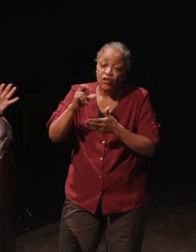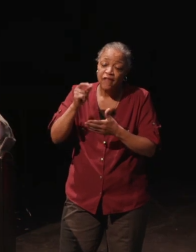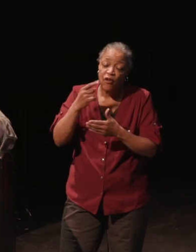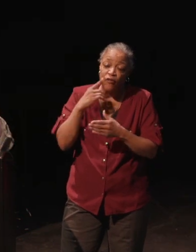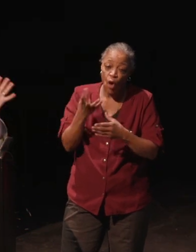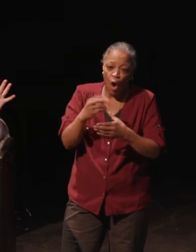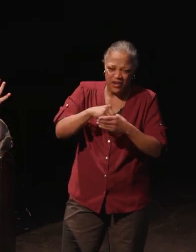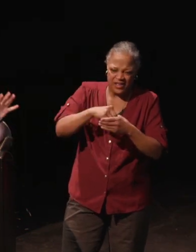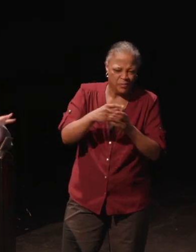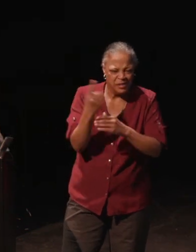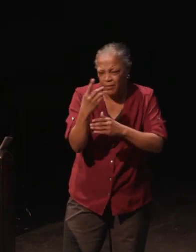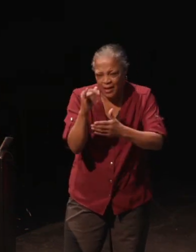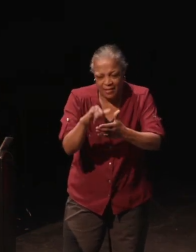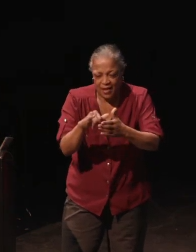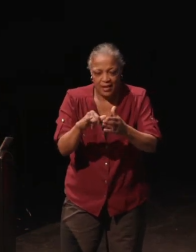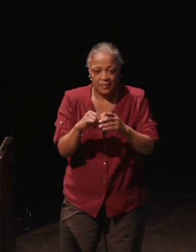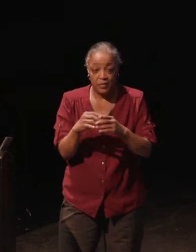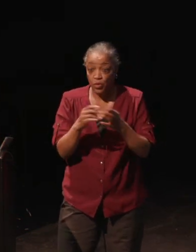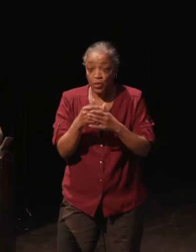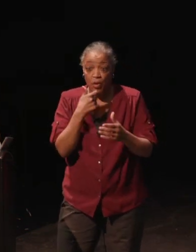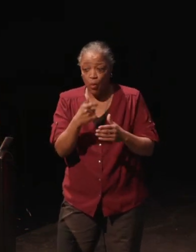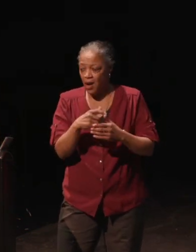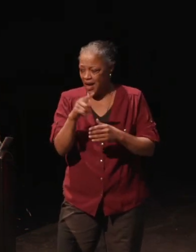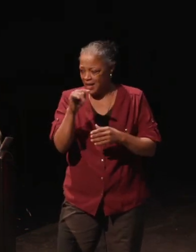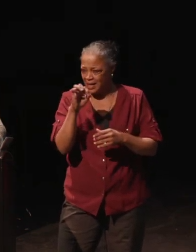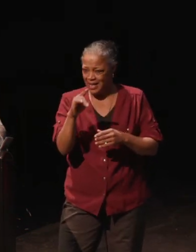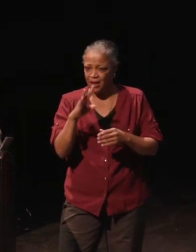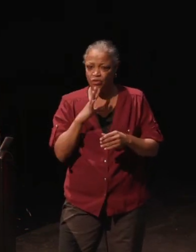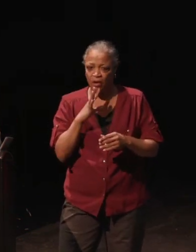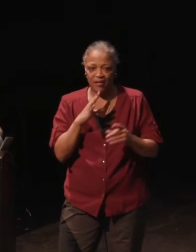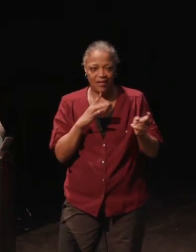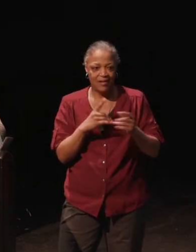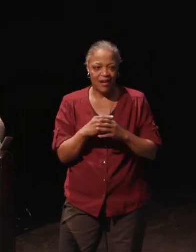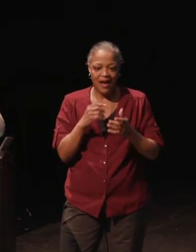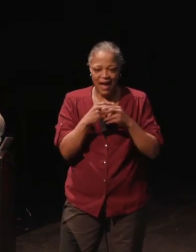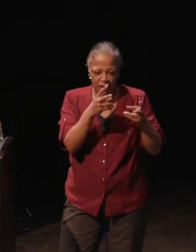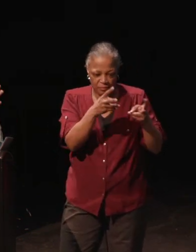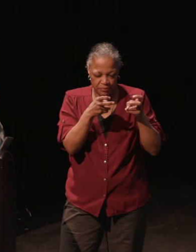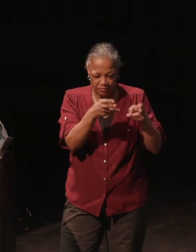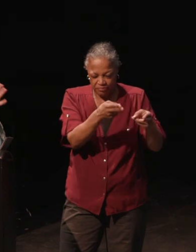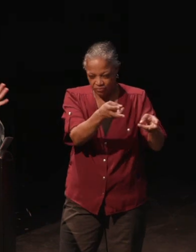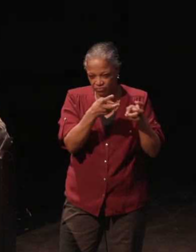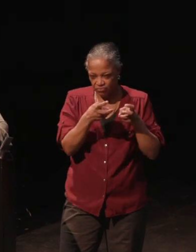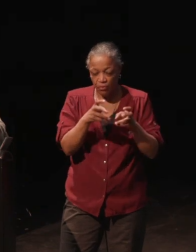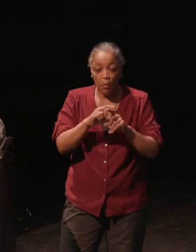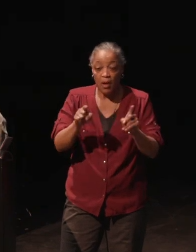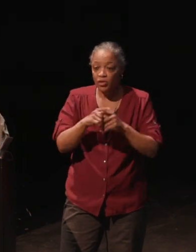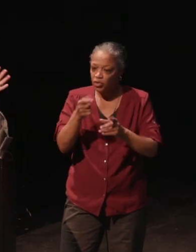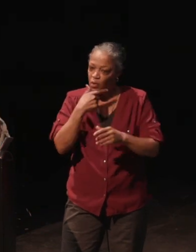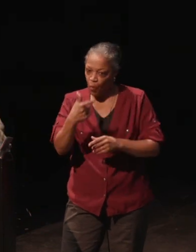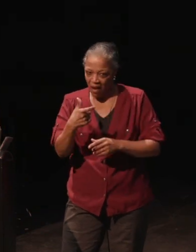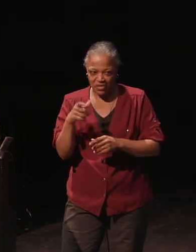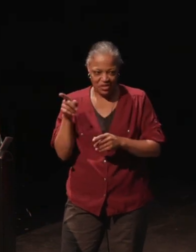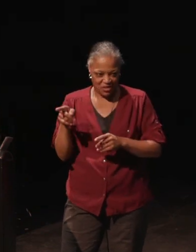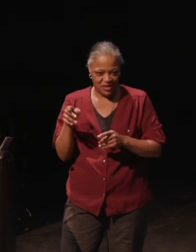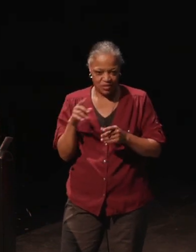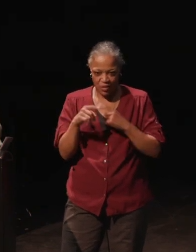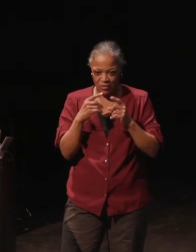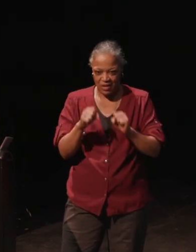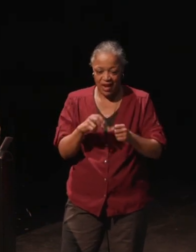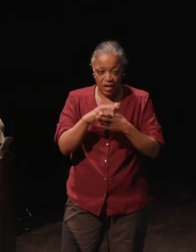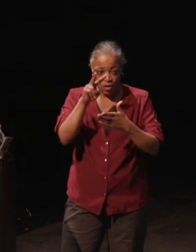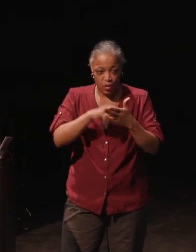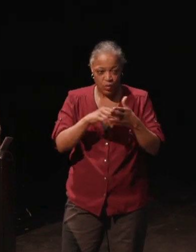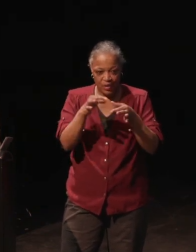That's not what he said, but something like that. You can watch his TED Talk, watch the whole thing. I had a little excerpt, but you should just watch and you can